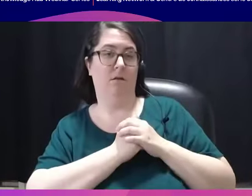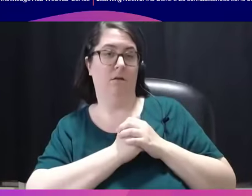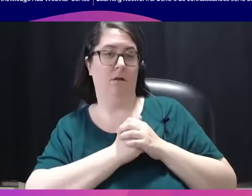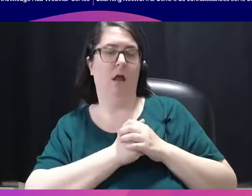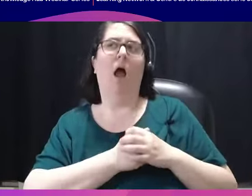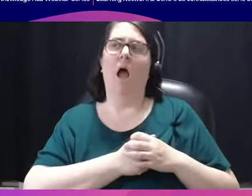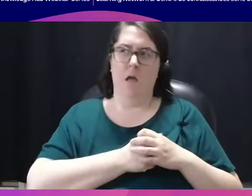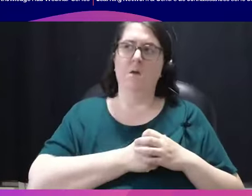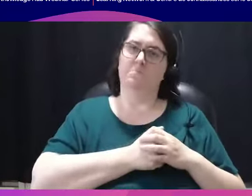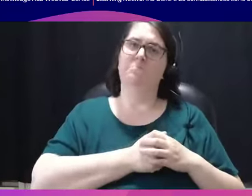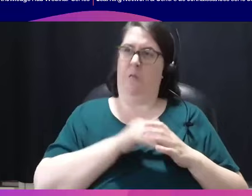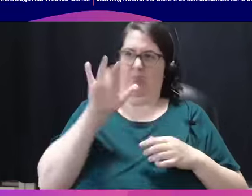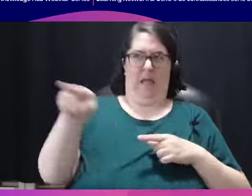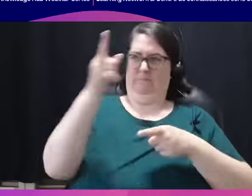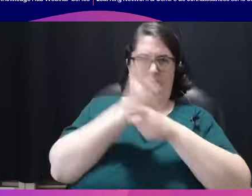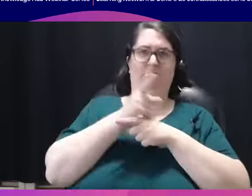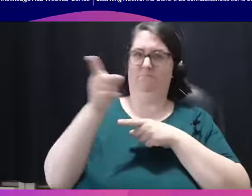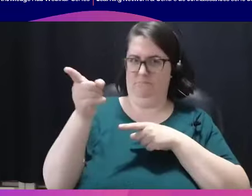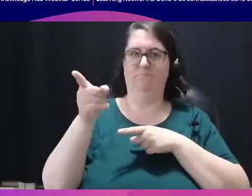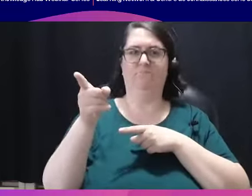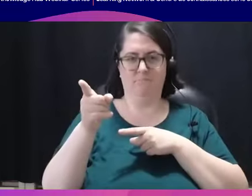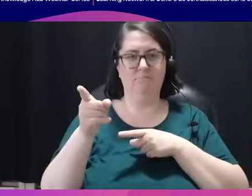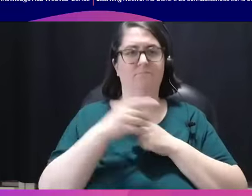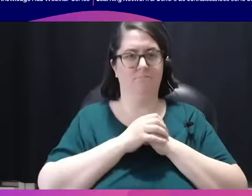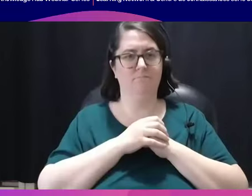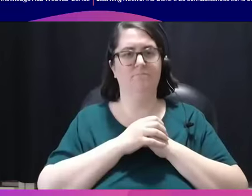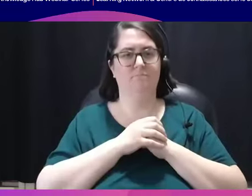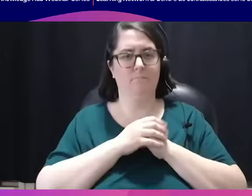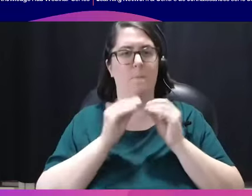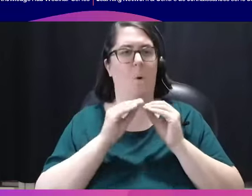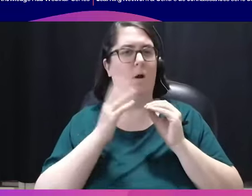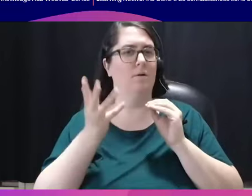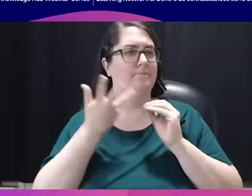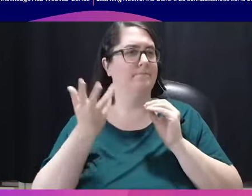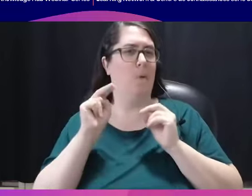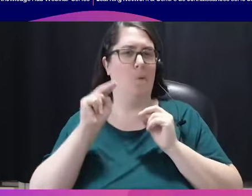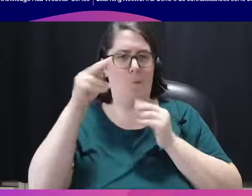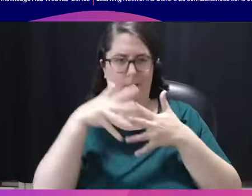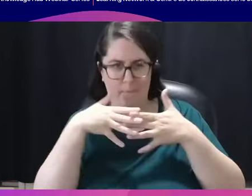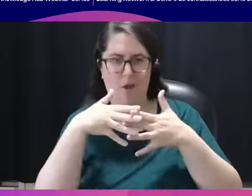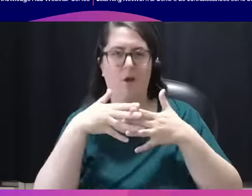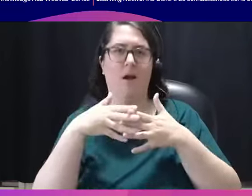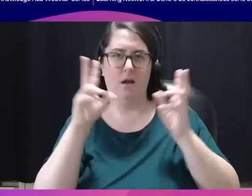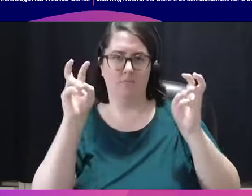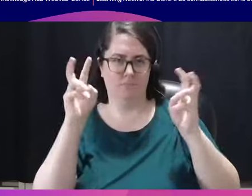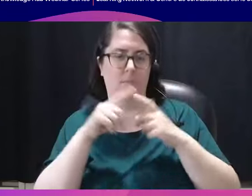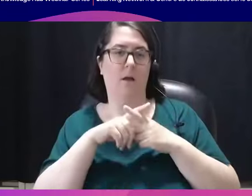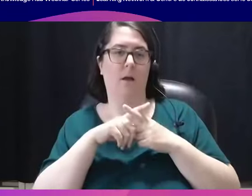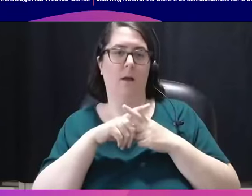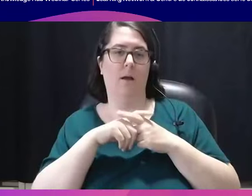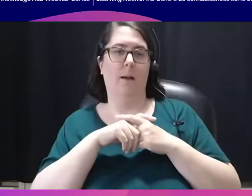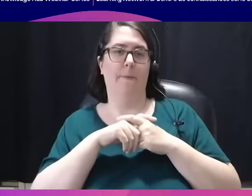I think it is exactly what you said. Like it is still very much more like a North American idea, but I know that